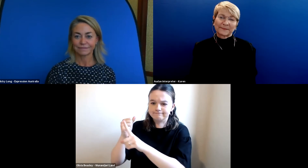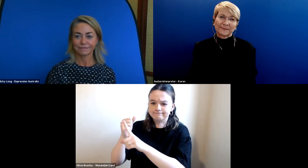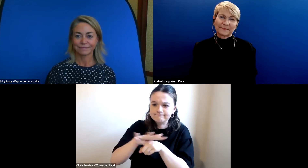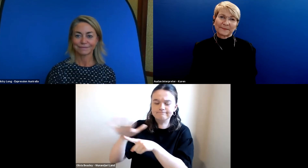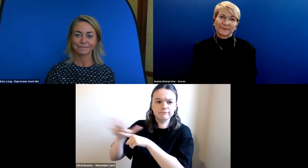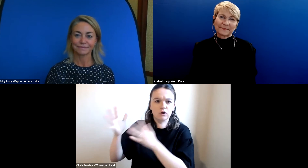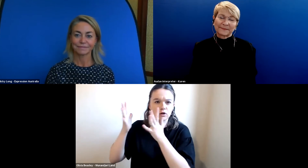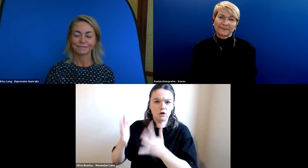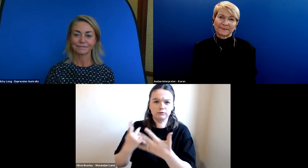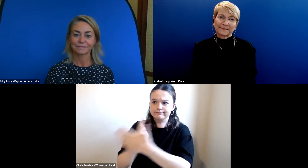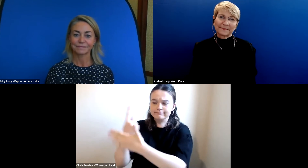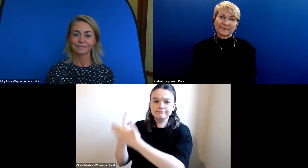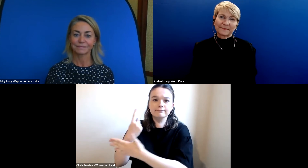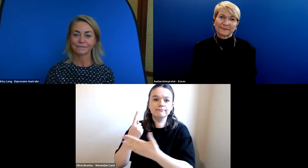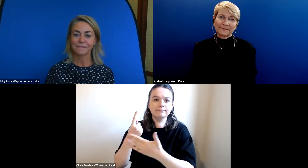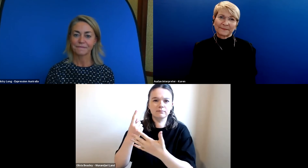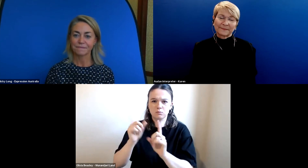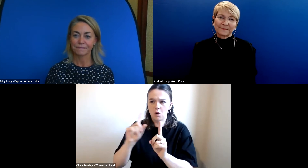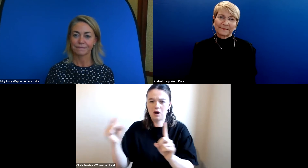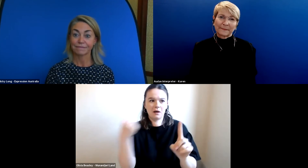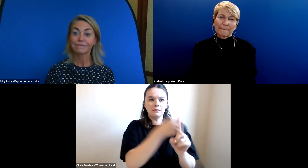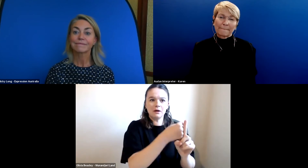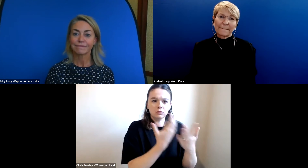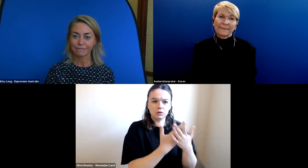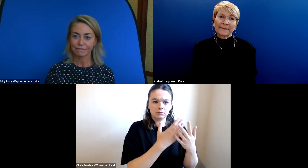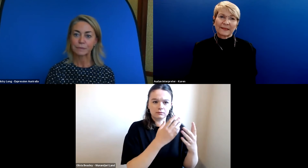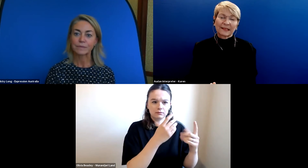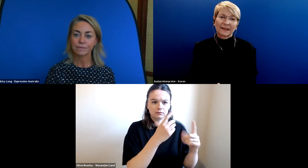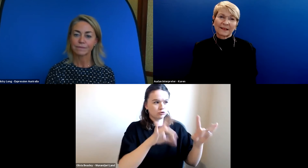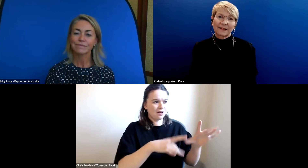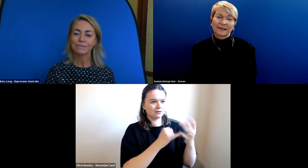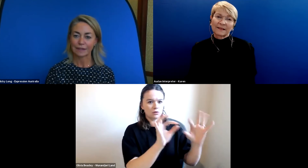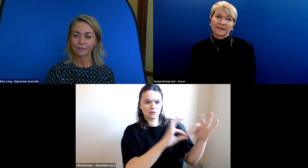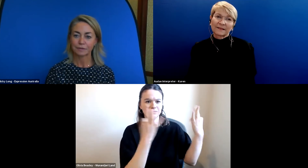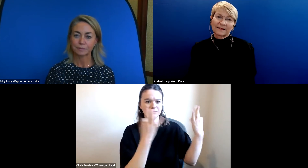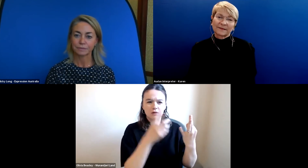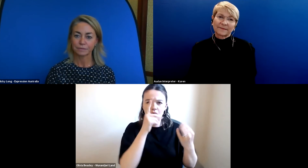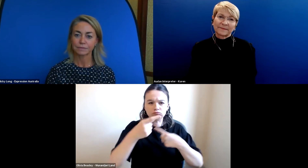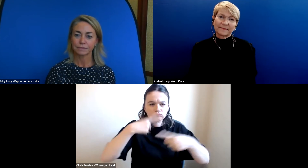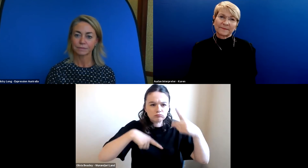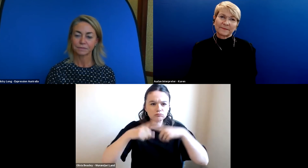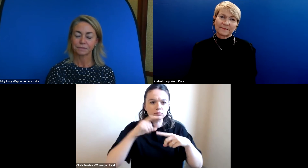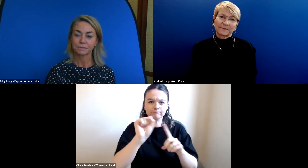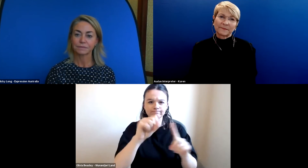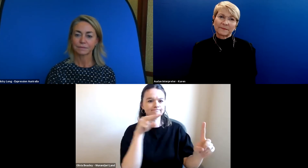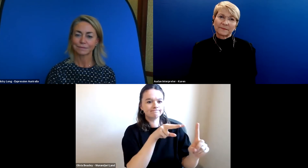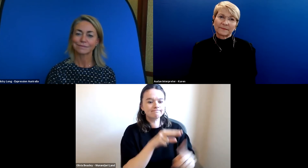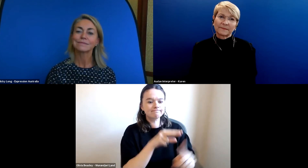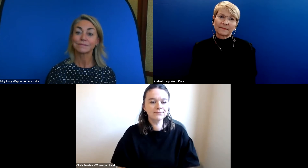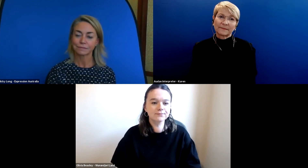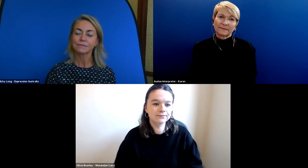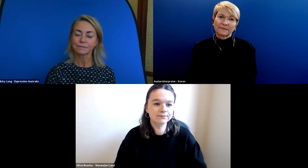So obviously there's been a huge impact to the community and a huge impact to Expression Australia as